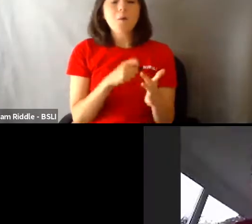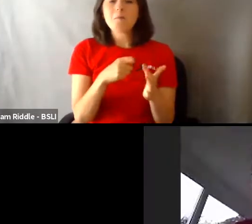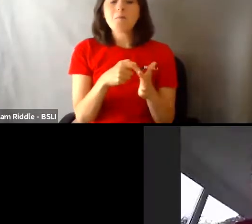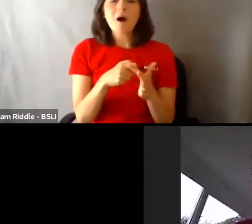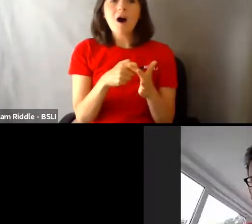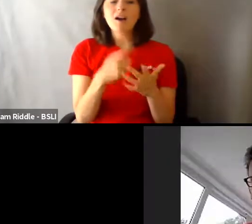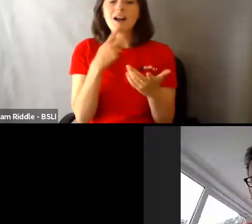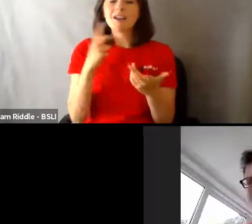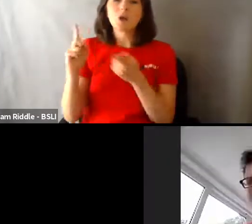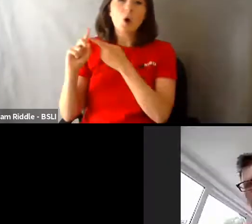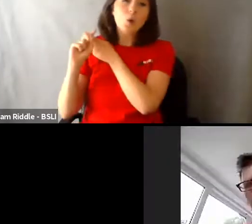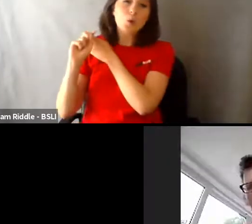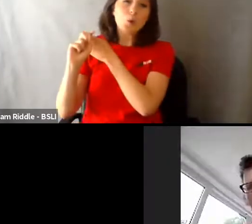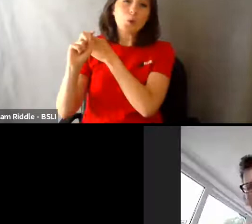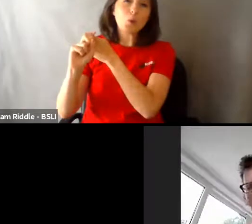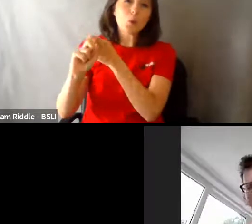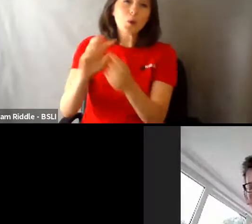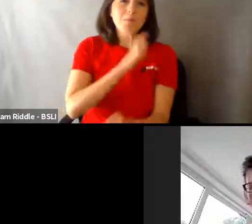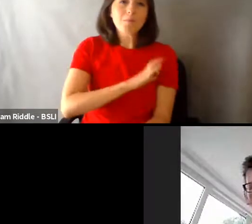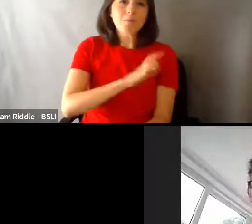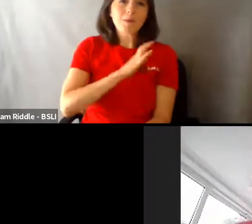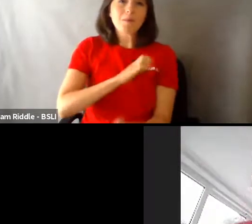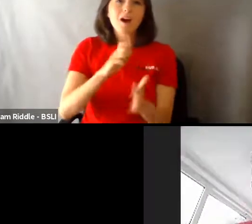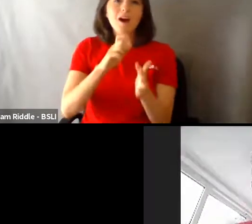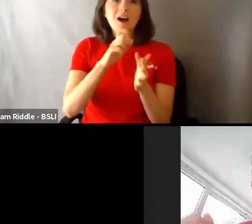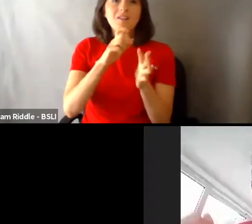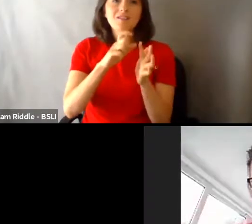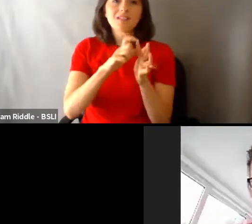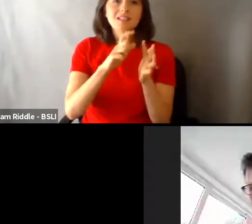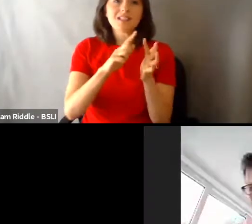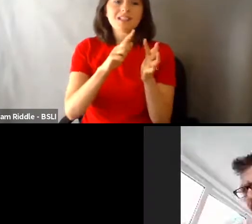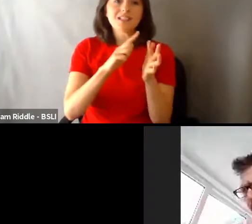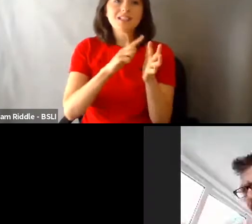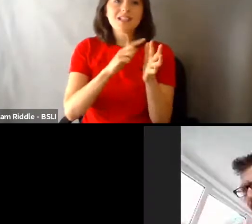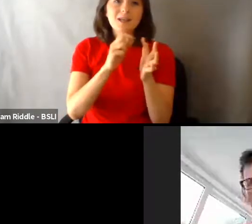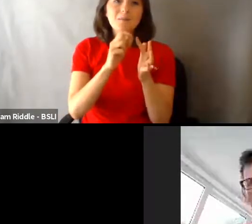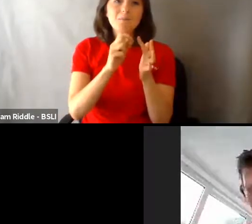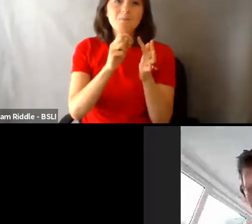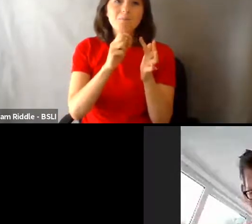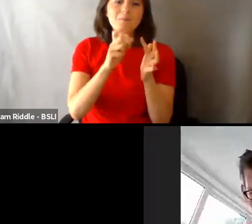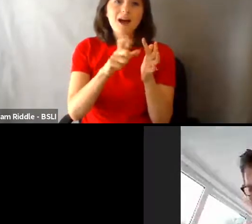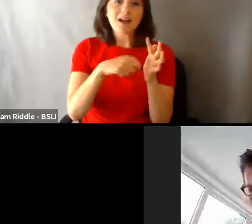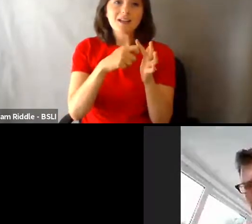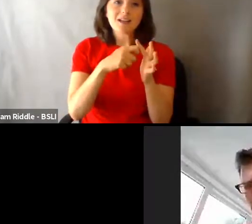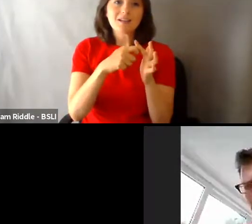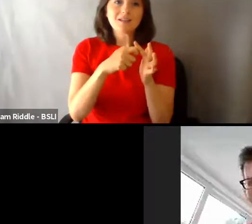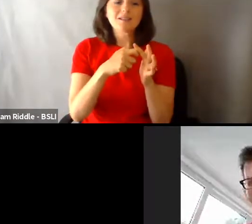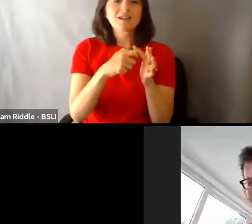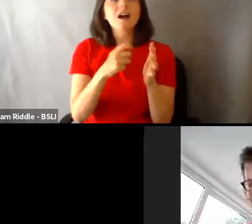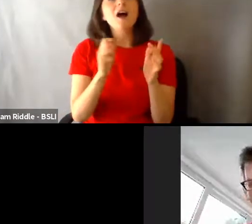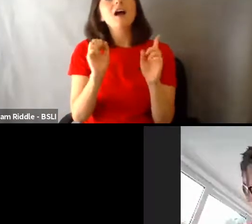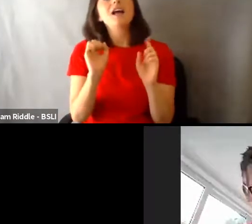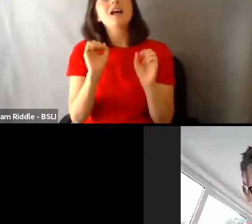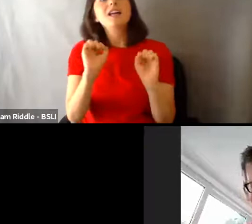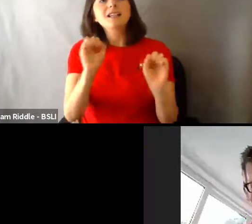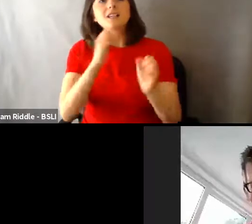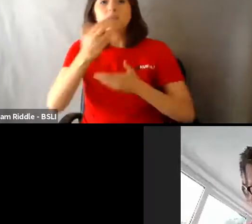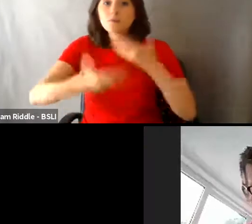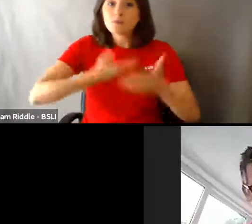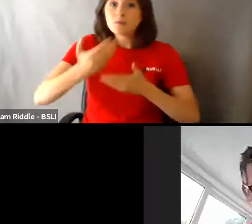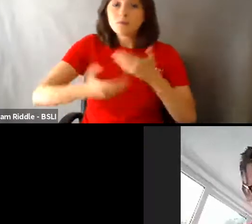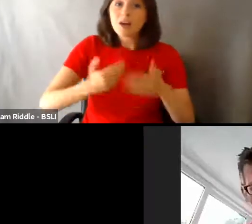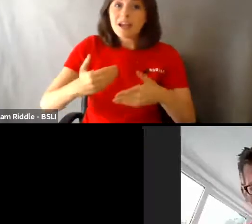long-standing member of DPAC, and he's going to announce DPAC's Day of Online